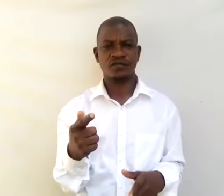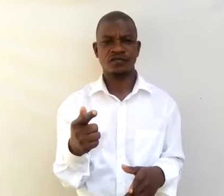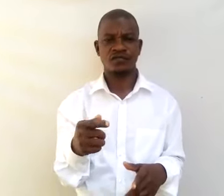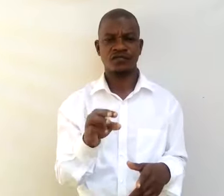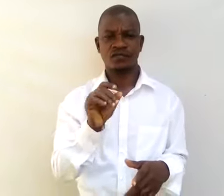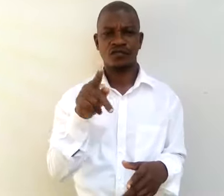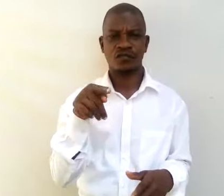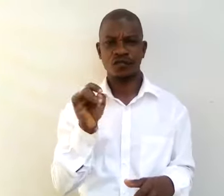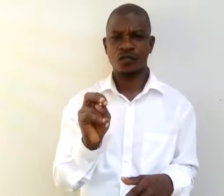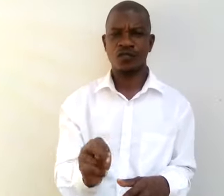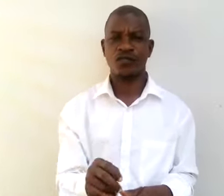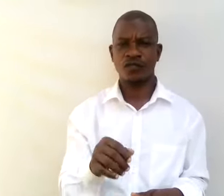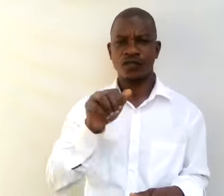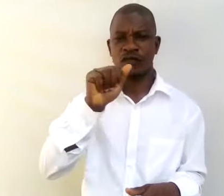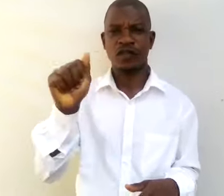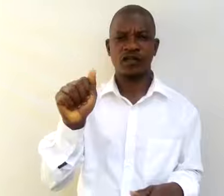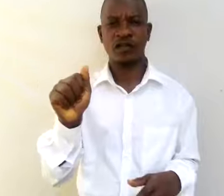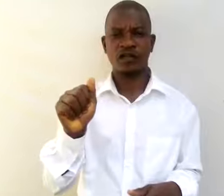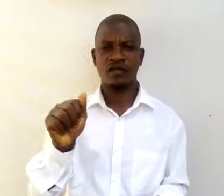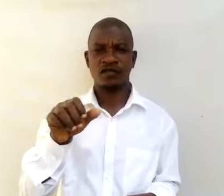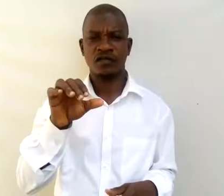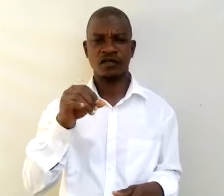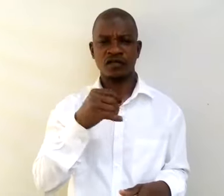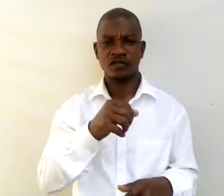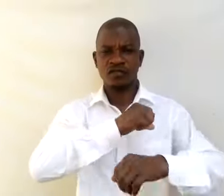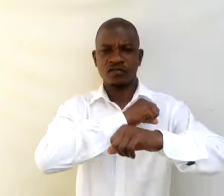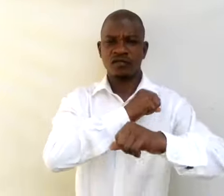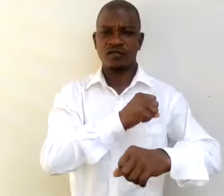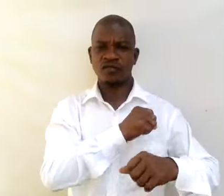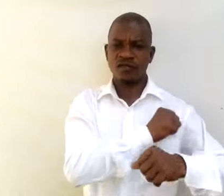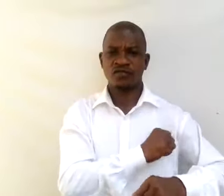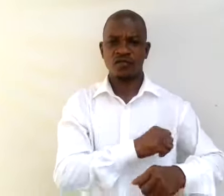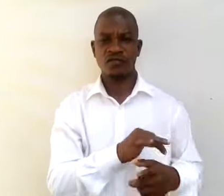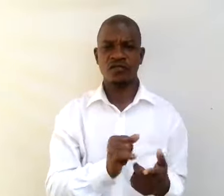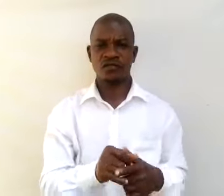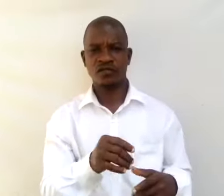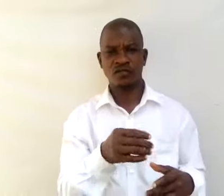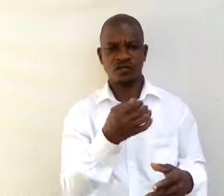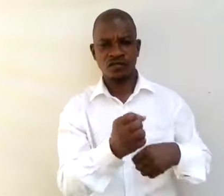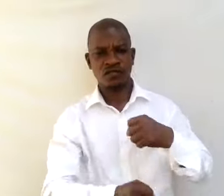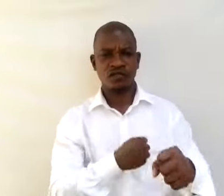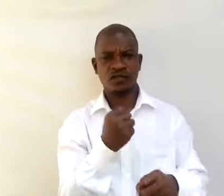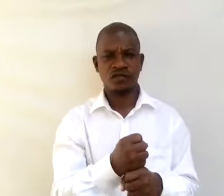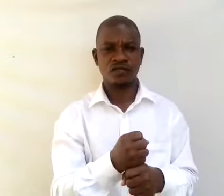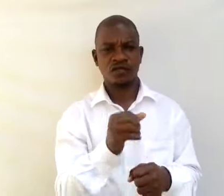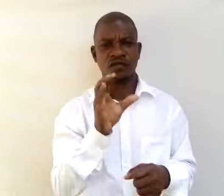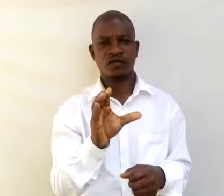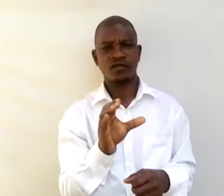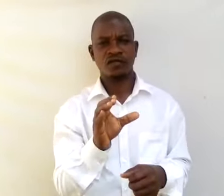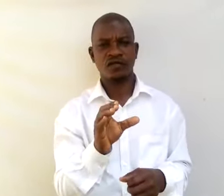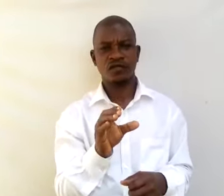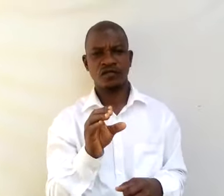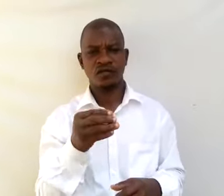Options: A. Soldier. B. Year. C. Hug.